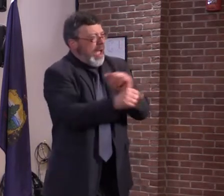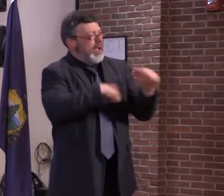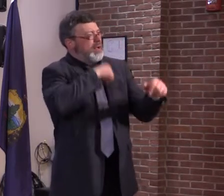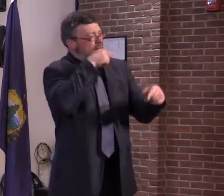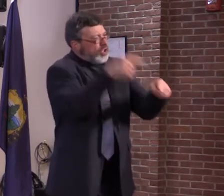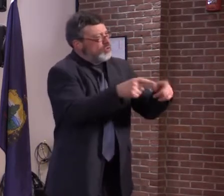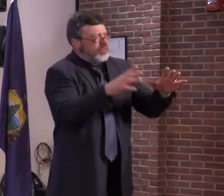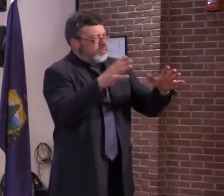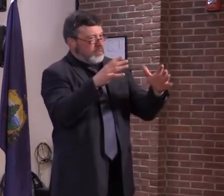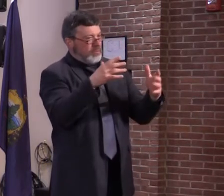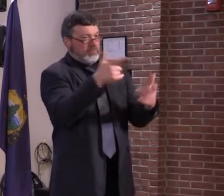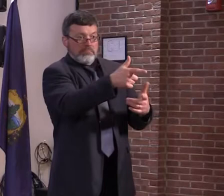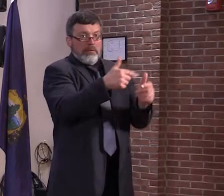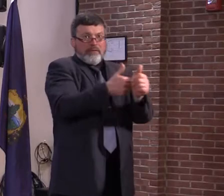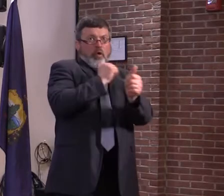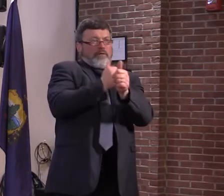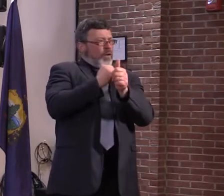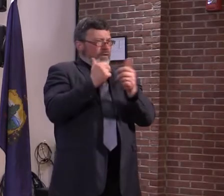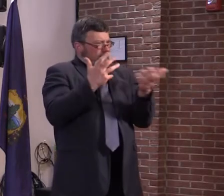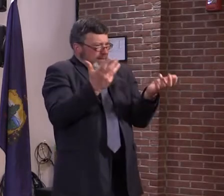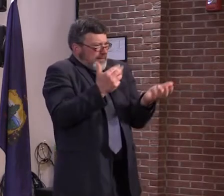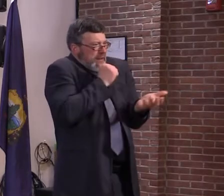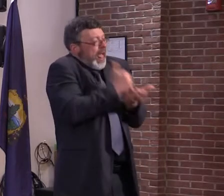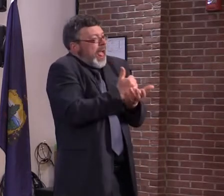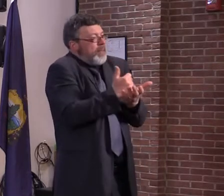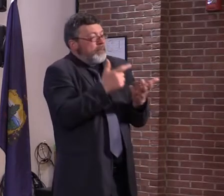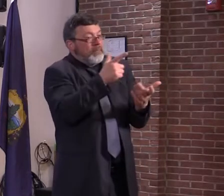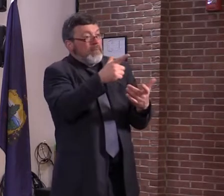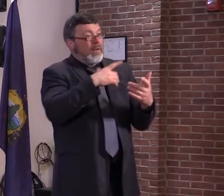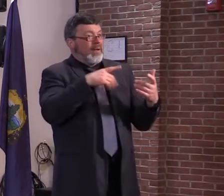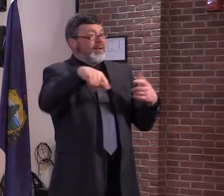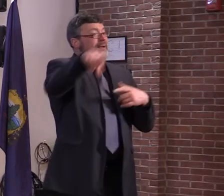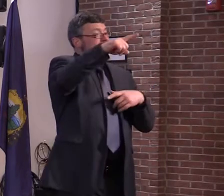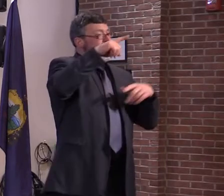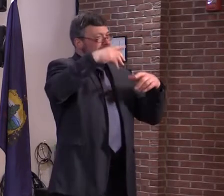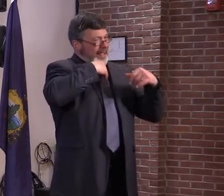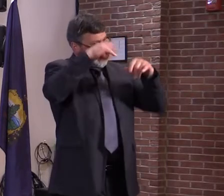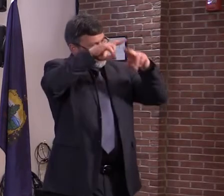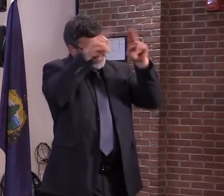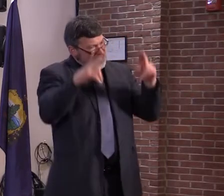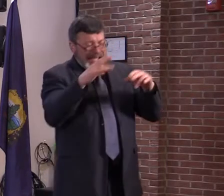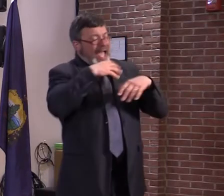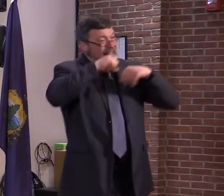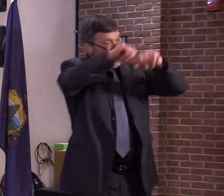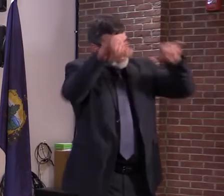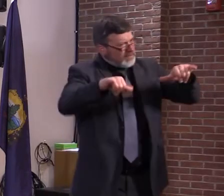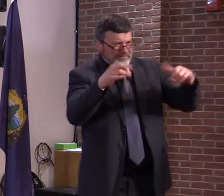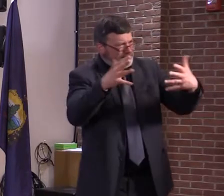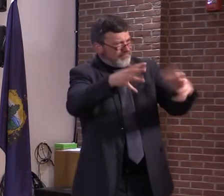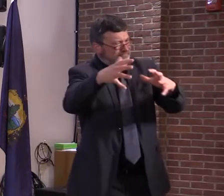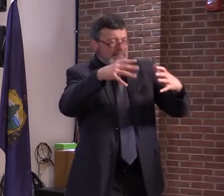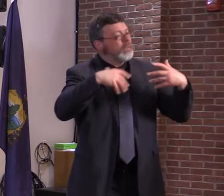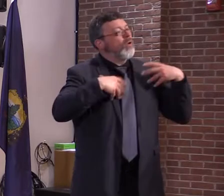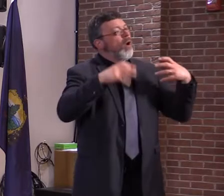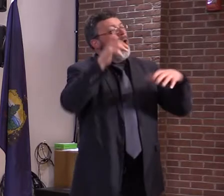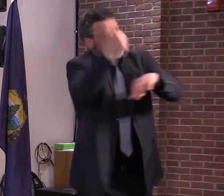recovery, treatment, and enforcement as a way to combat this epidemic.